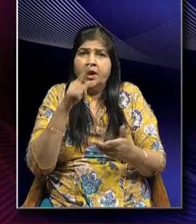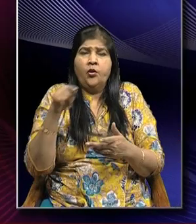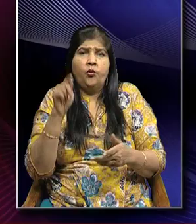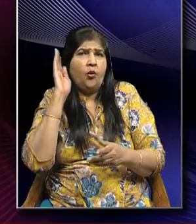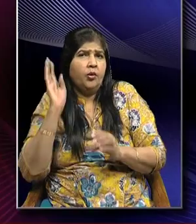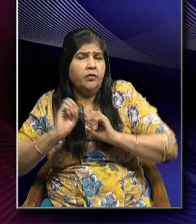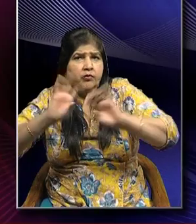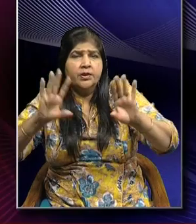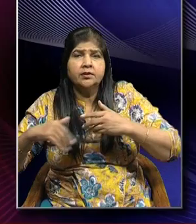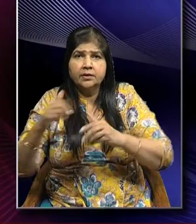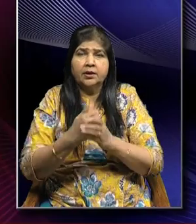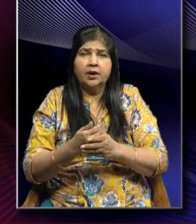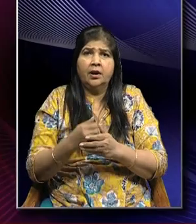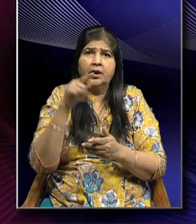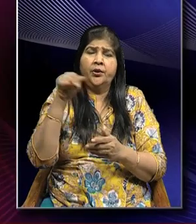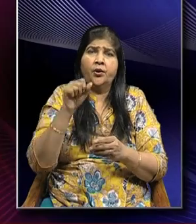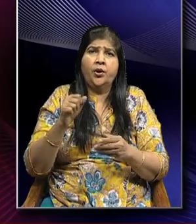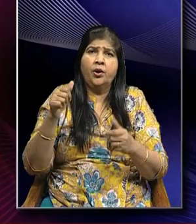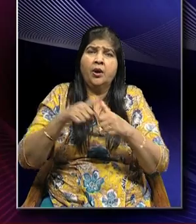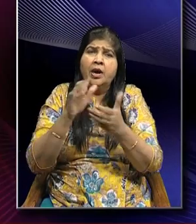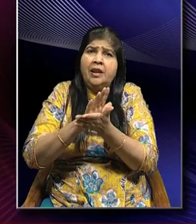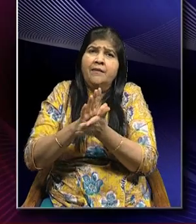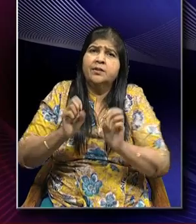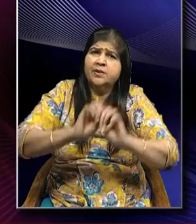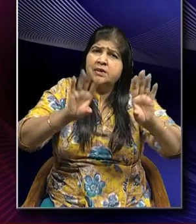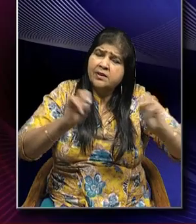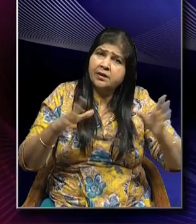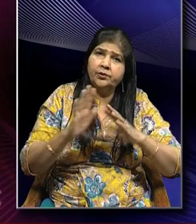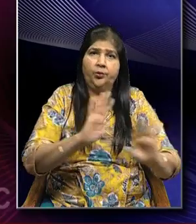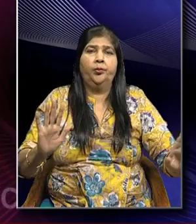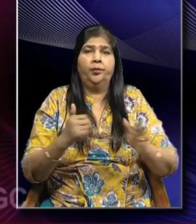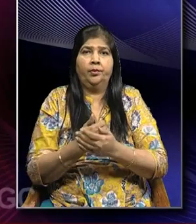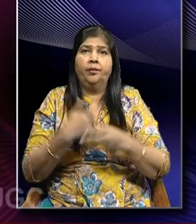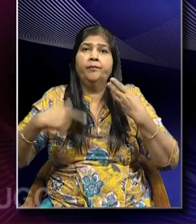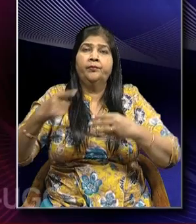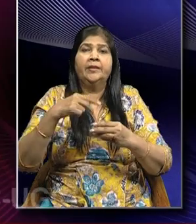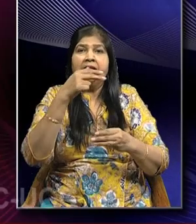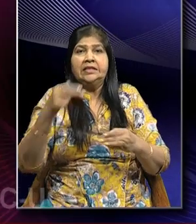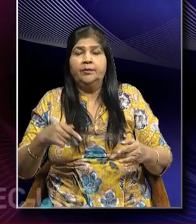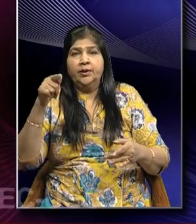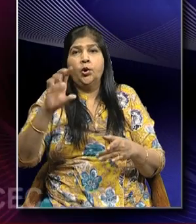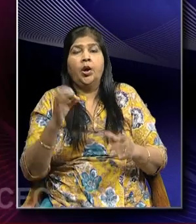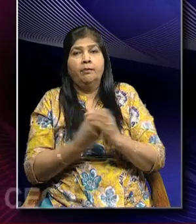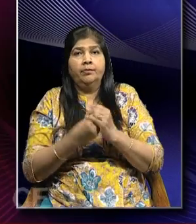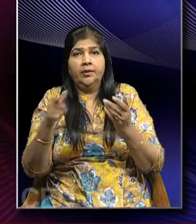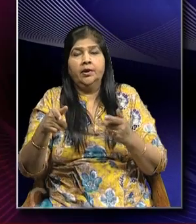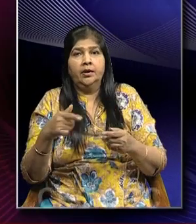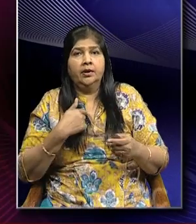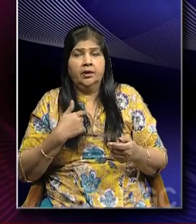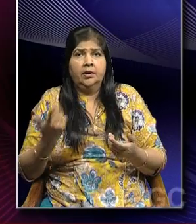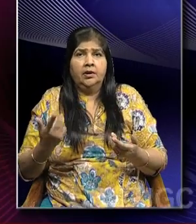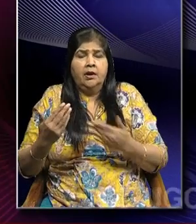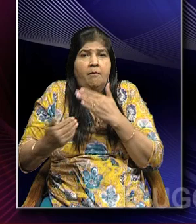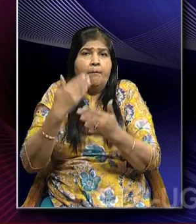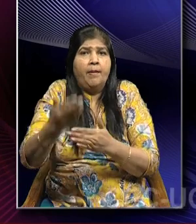any misleading advertisement, or there should not be any misleading statement by your company, or you should not